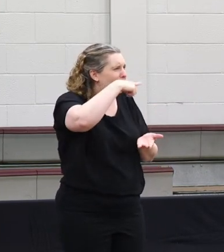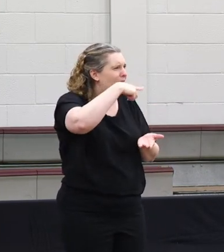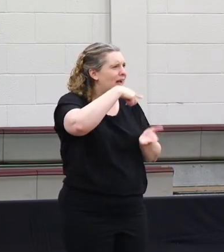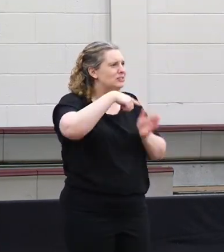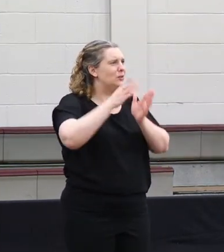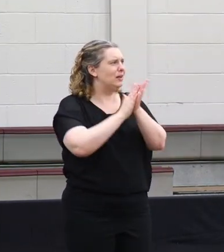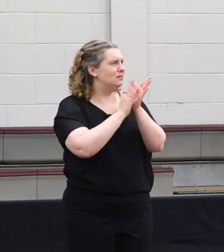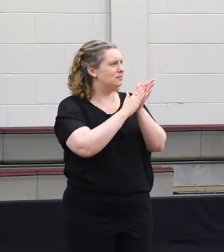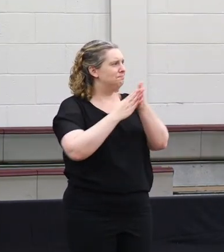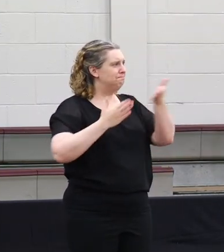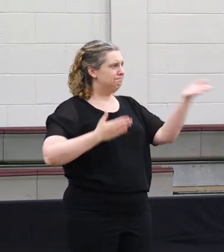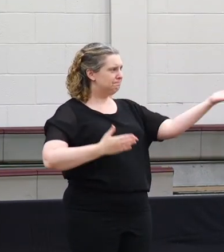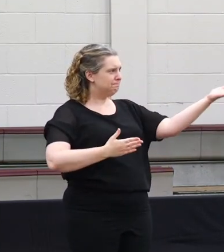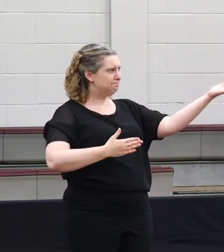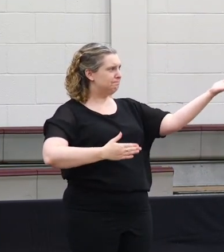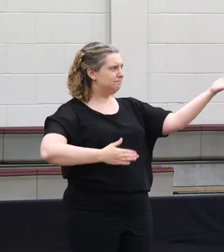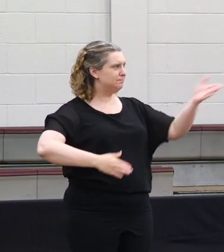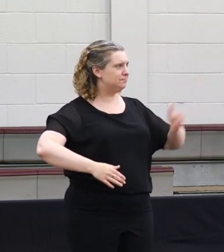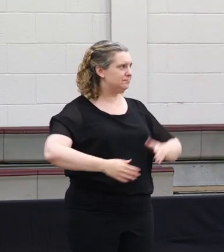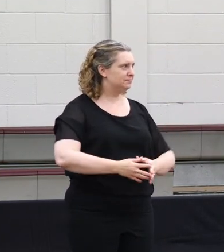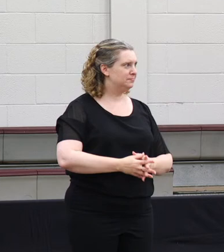wave, please?